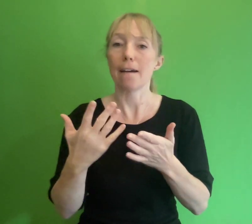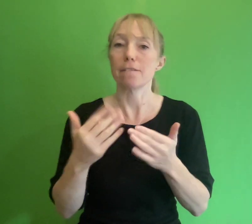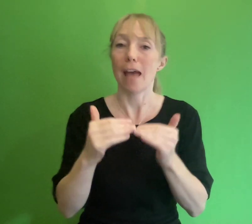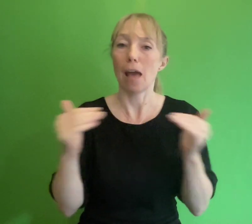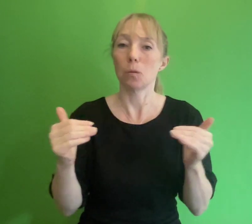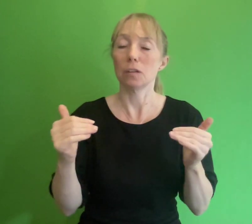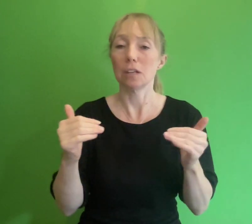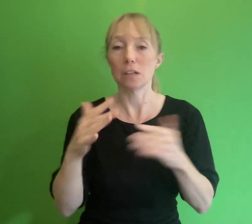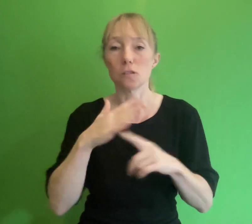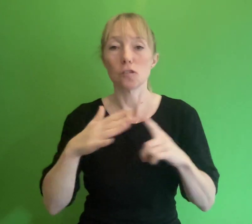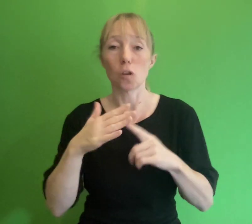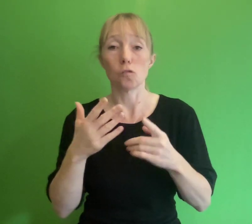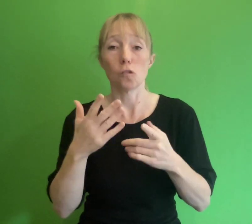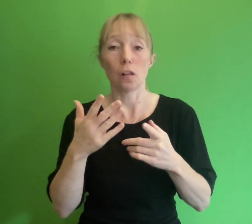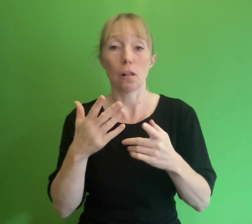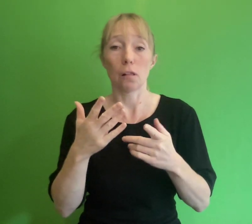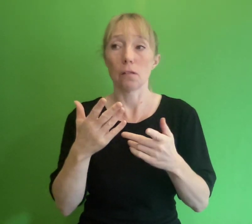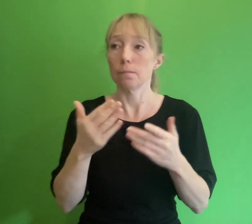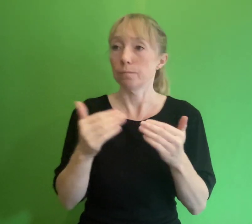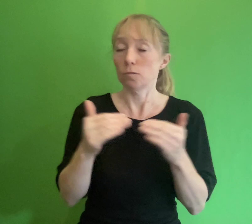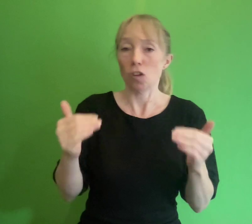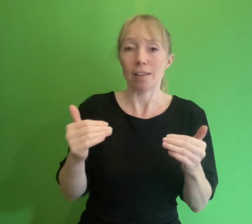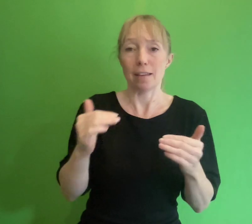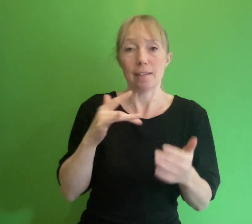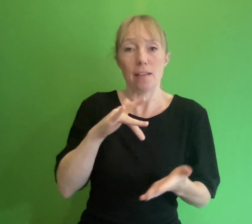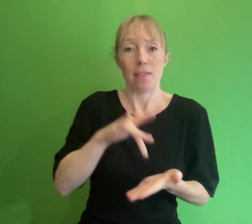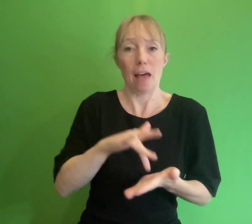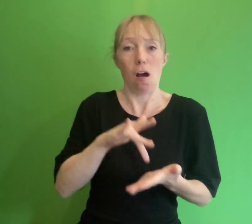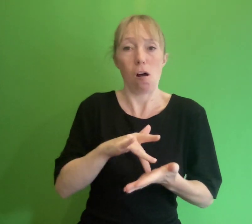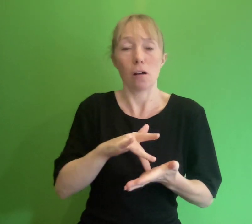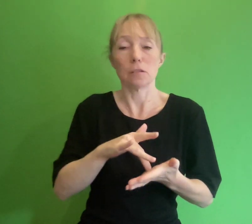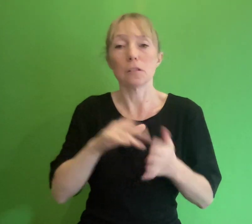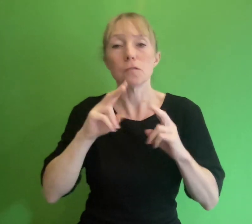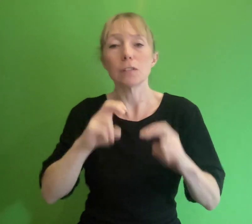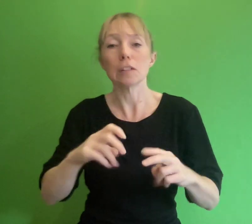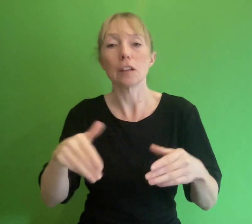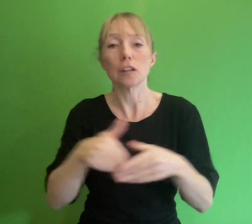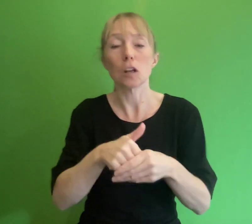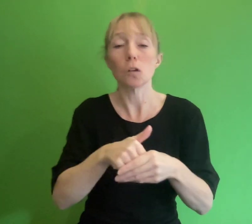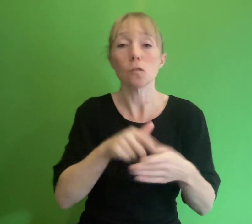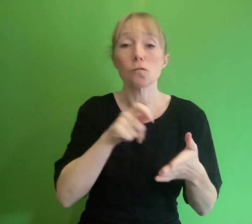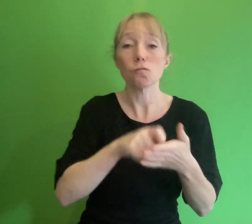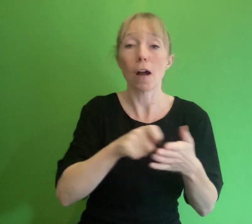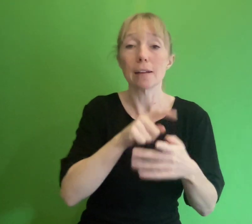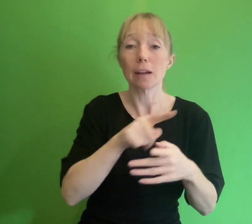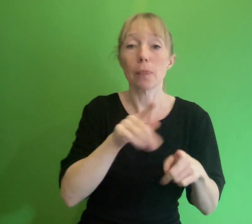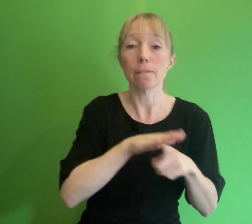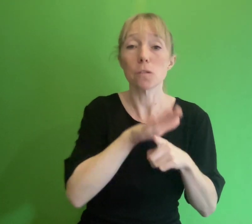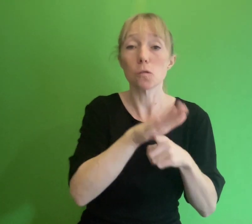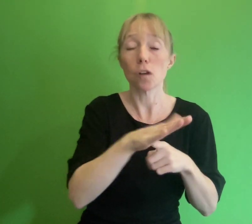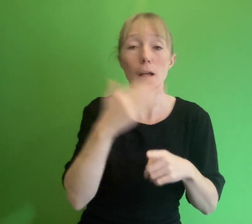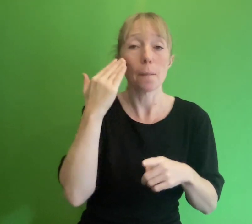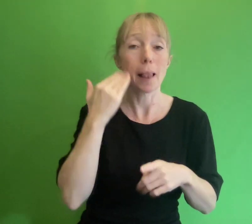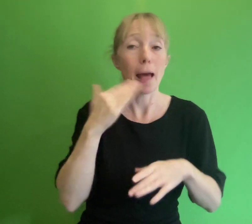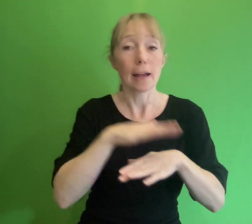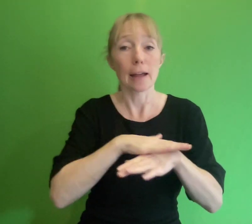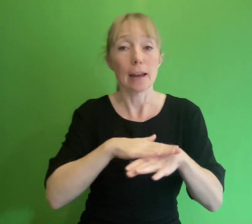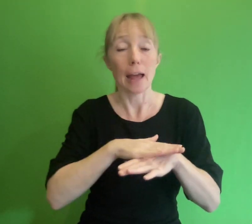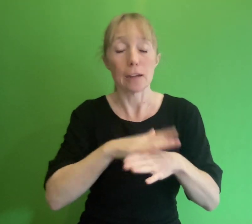heart. Their research includes Writing the Future, Black and Asian Authors in the UK